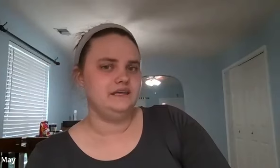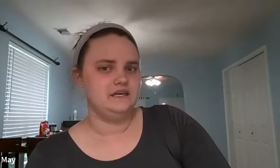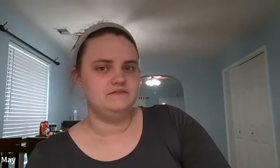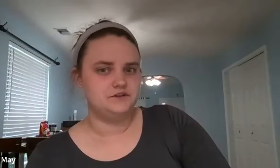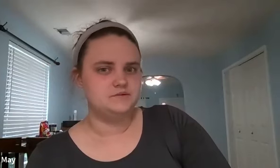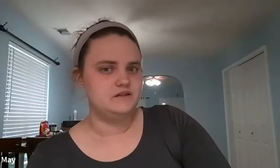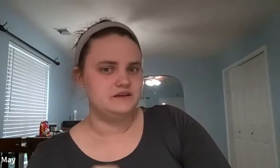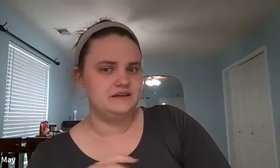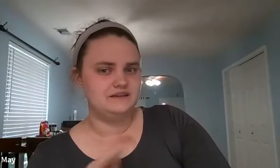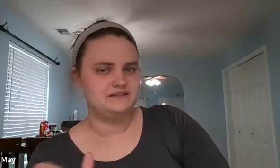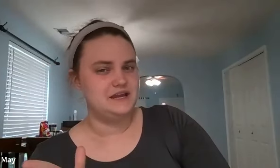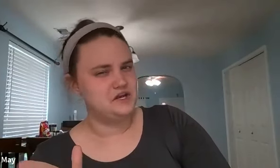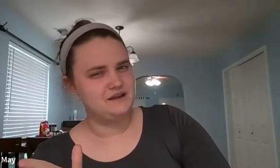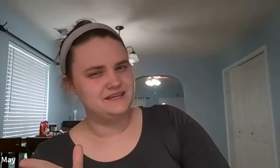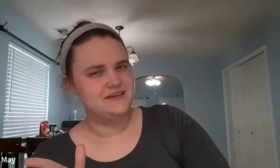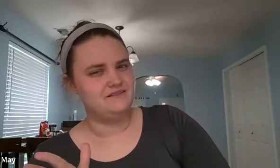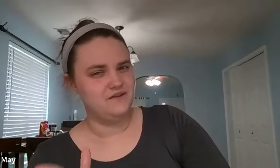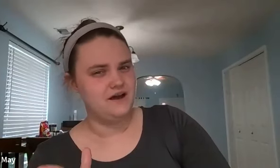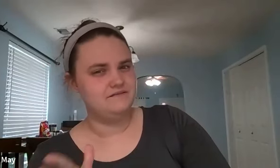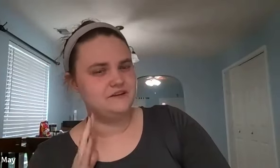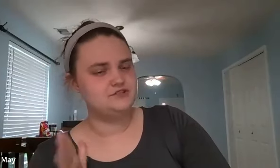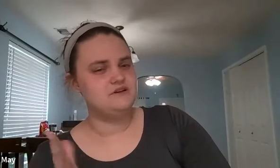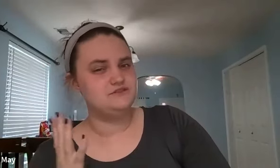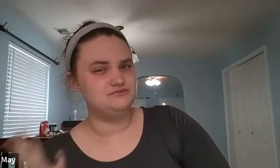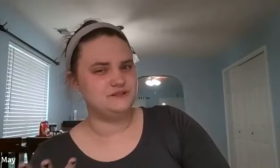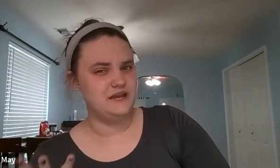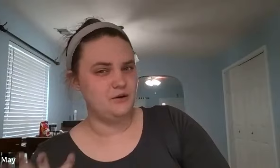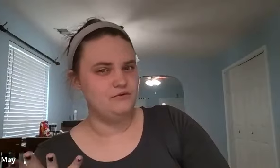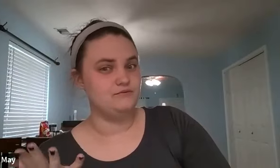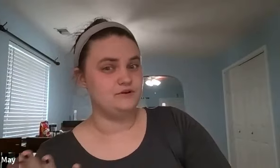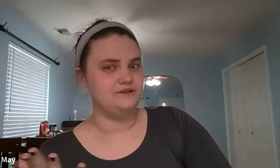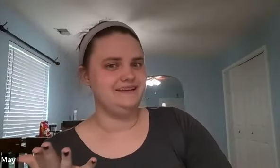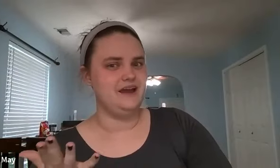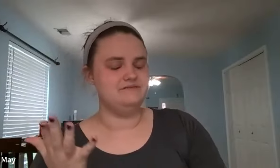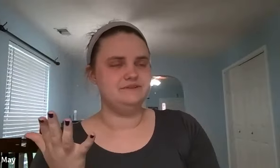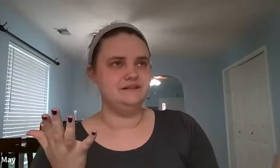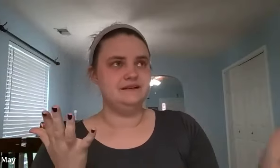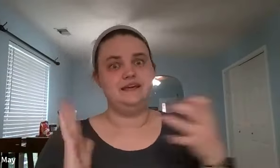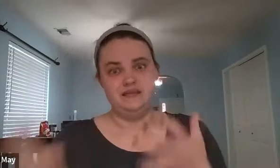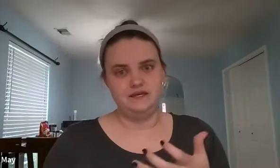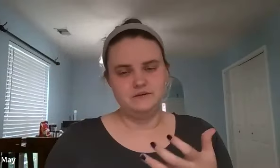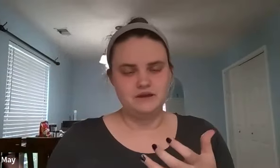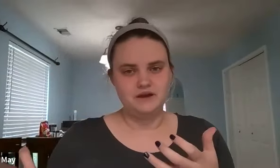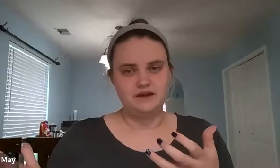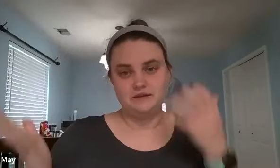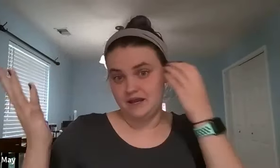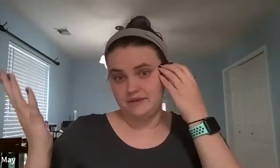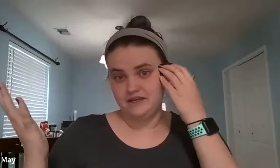again, finger spelling is, I know I say that a lot. Finger spelling is really helpful and really kind of key in my opinion